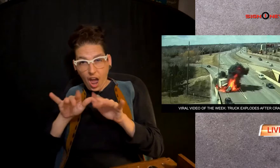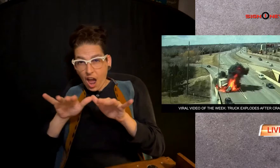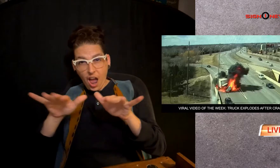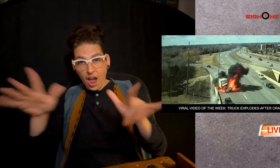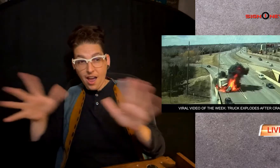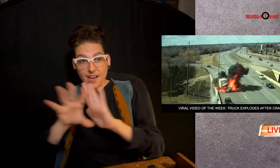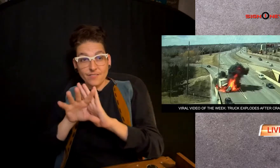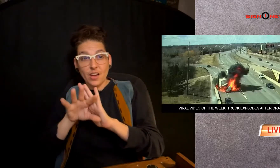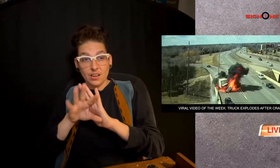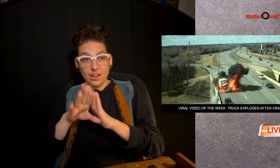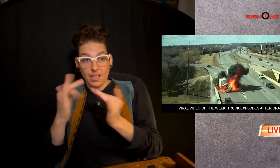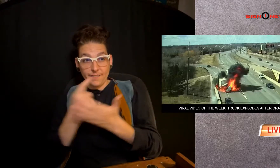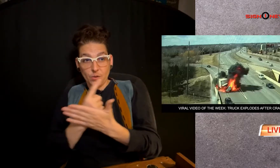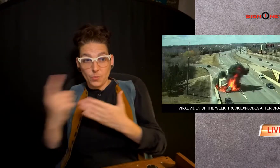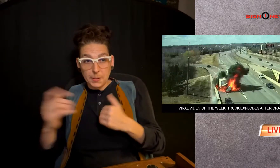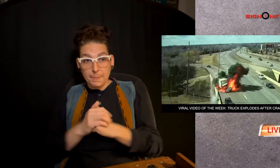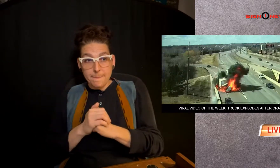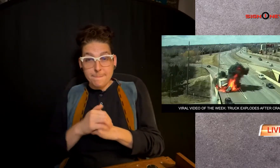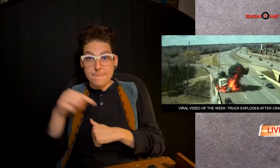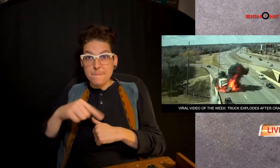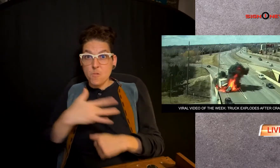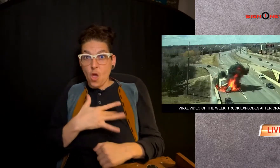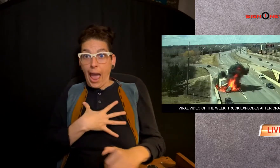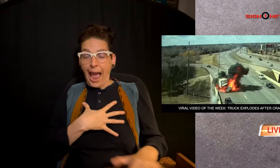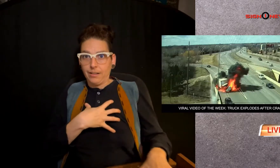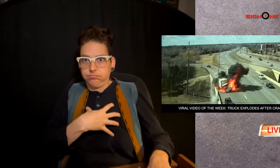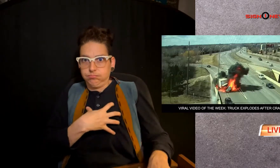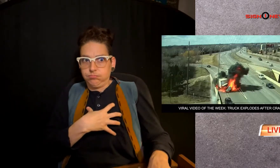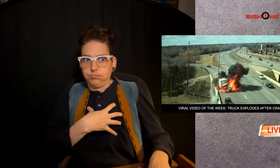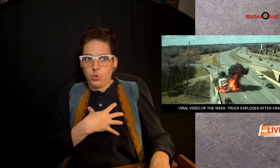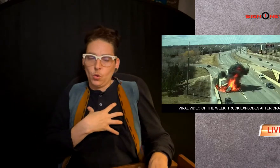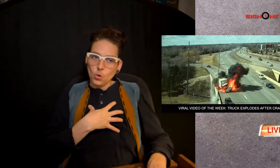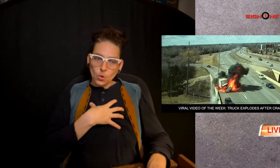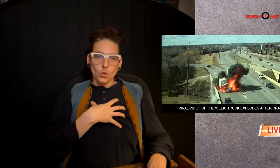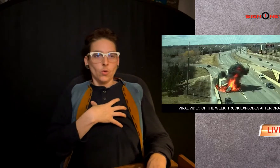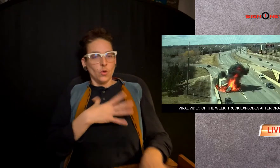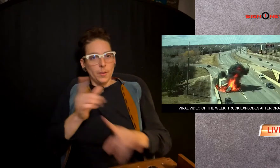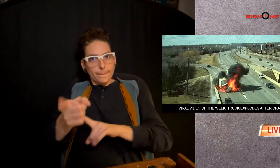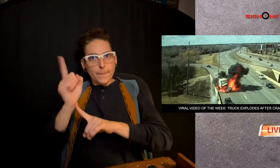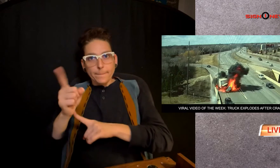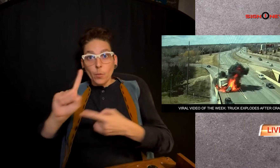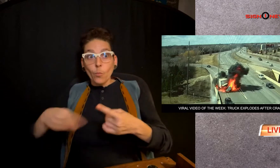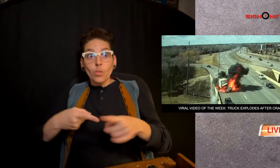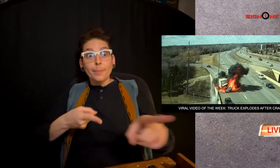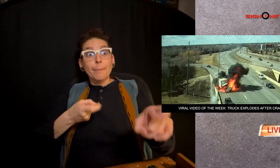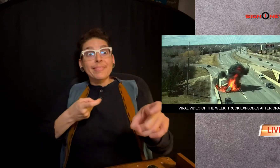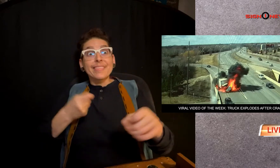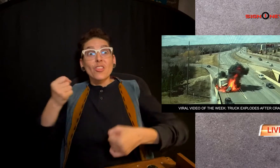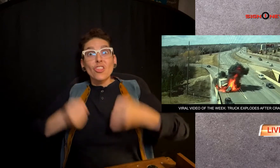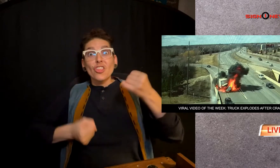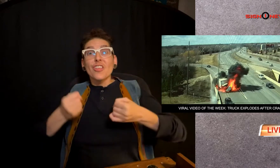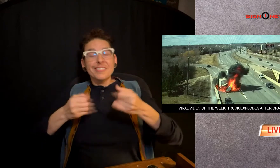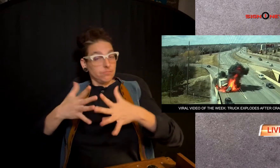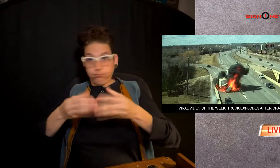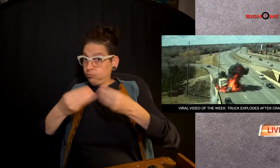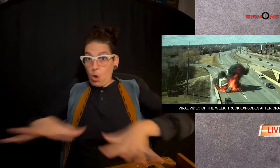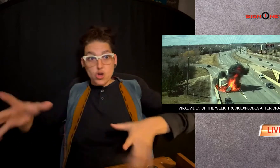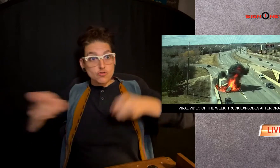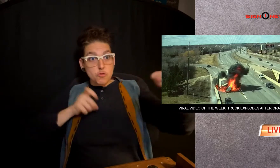All right, check out the viral video of the week. It was a heart-stopping moment when a speeding car